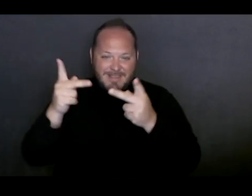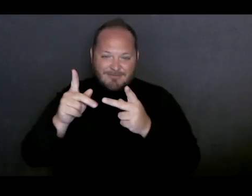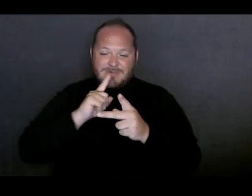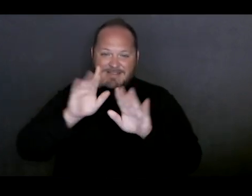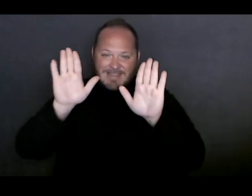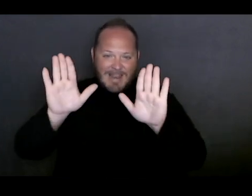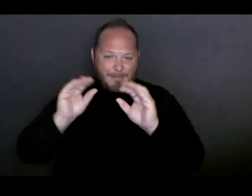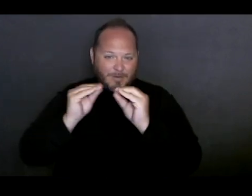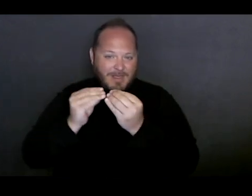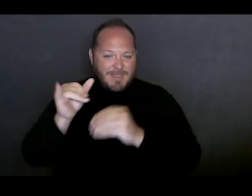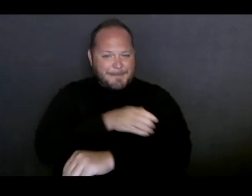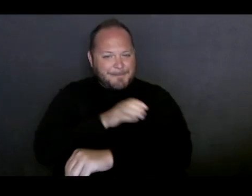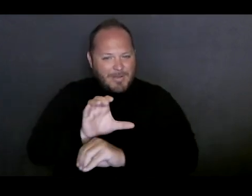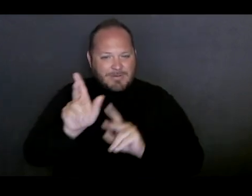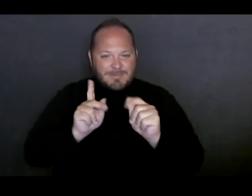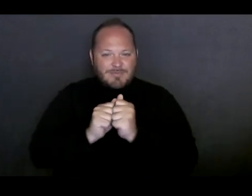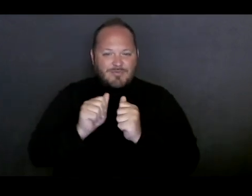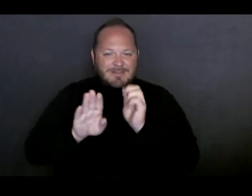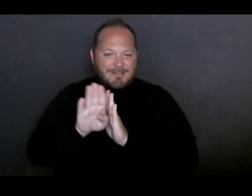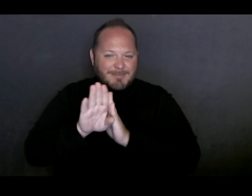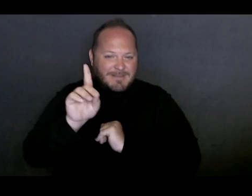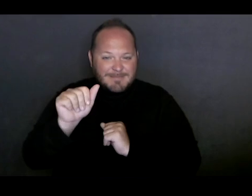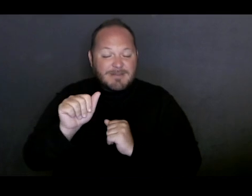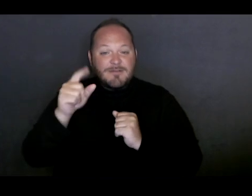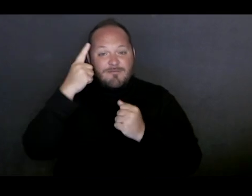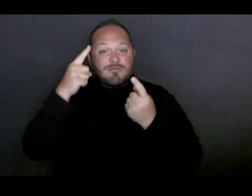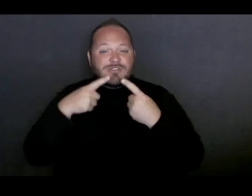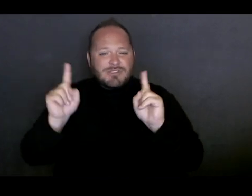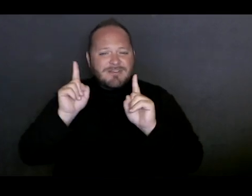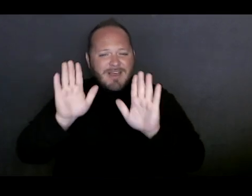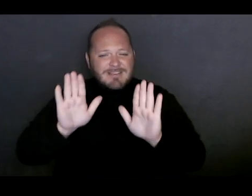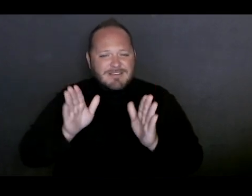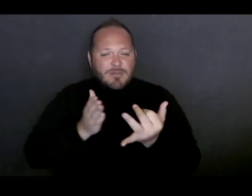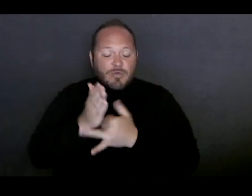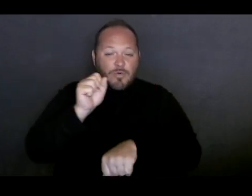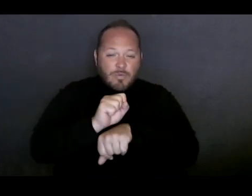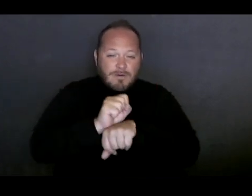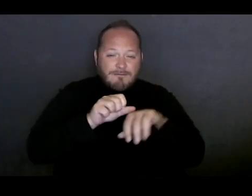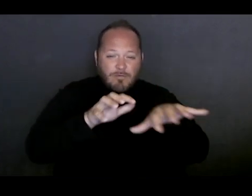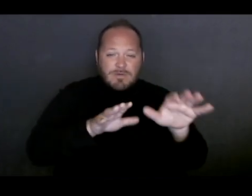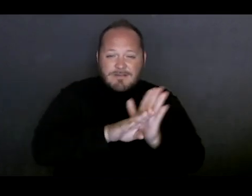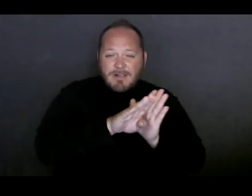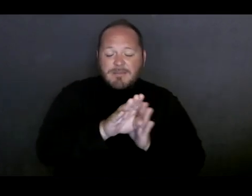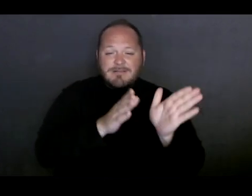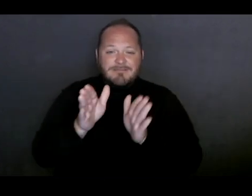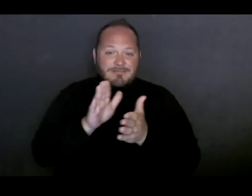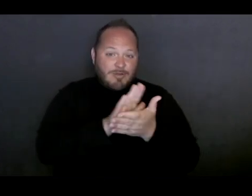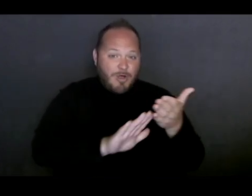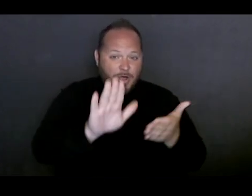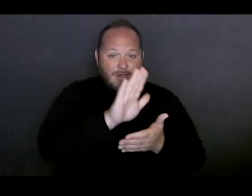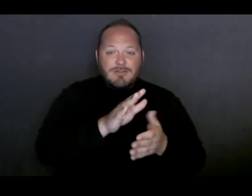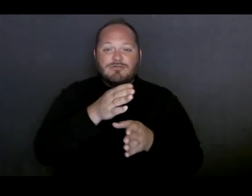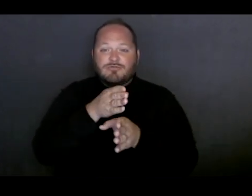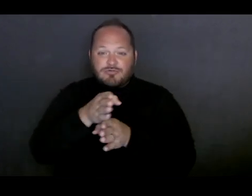that empowers people with developmental disabilities to achieve excellence through workforce development, college to career,